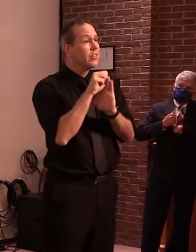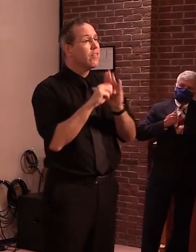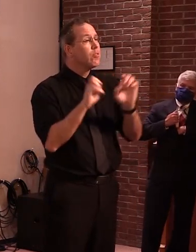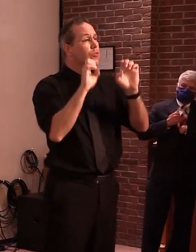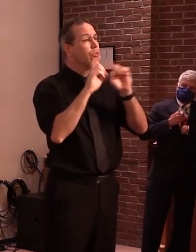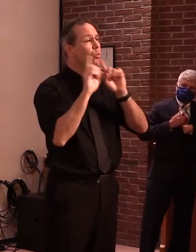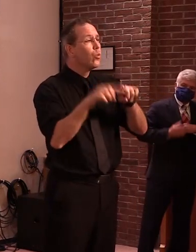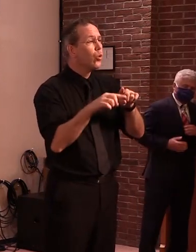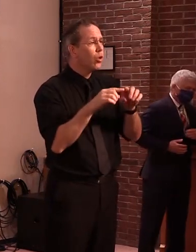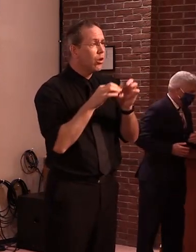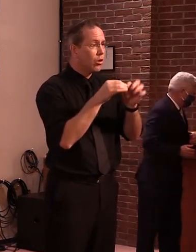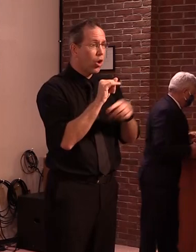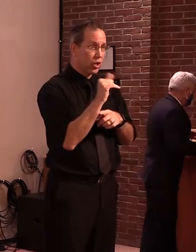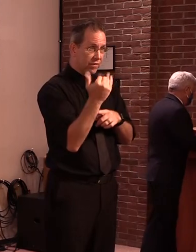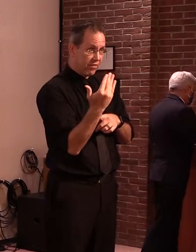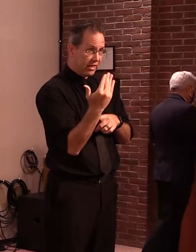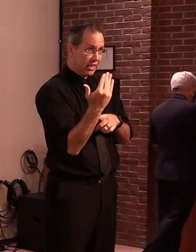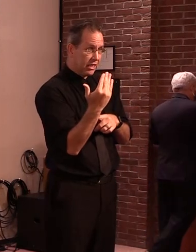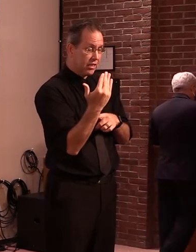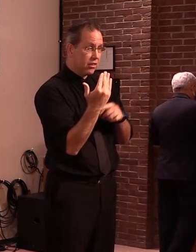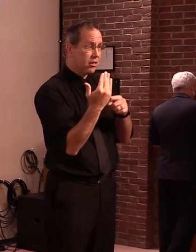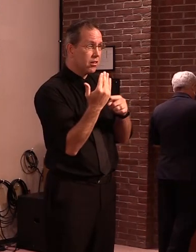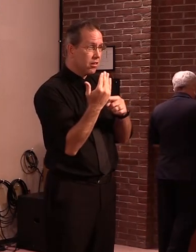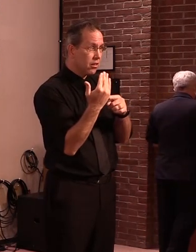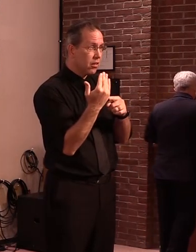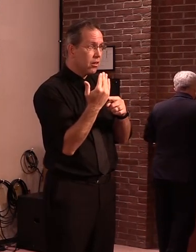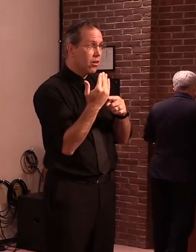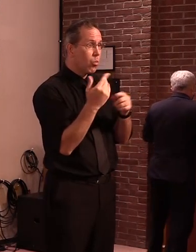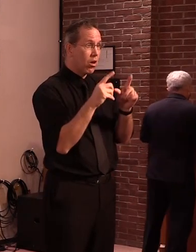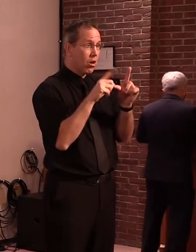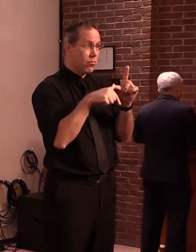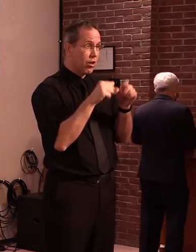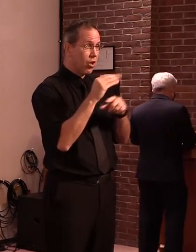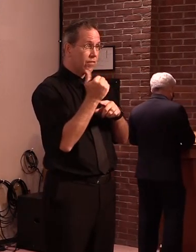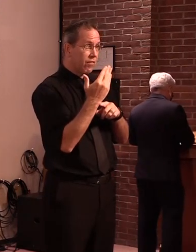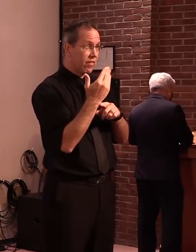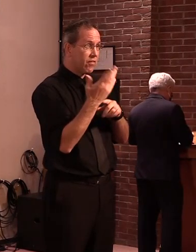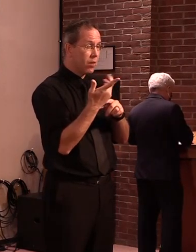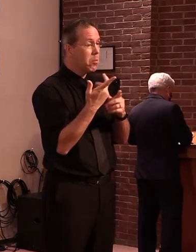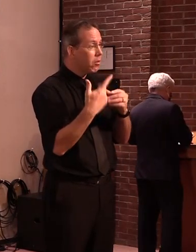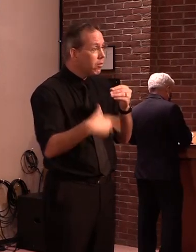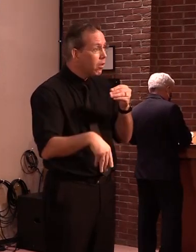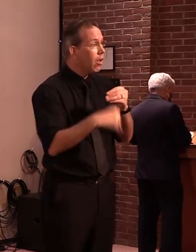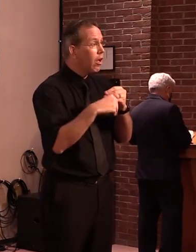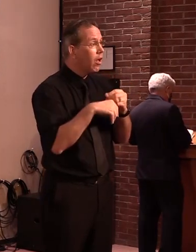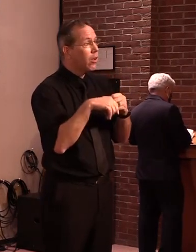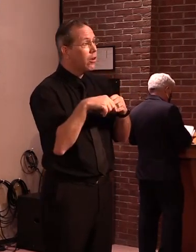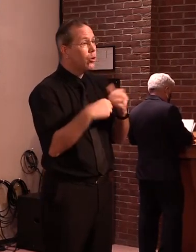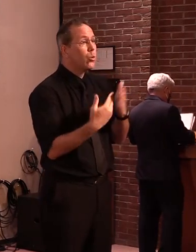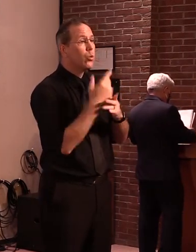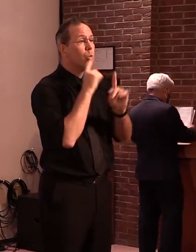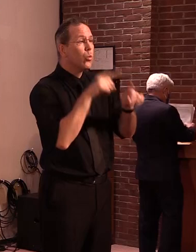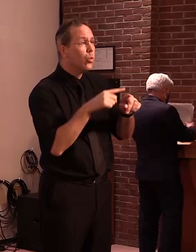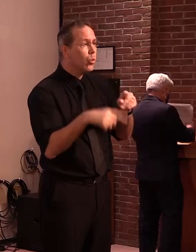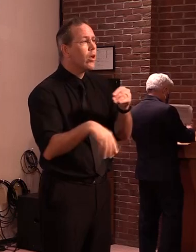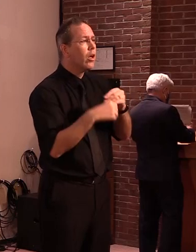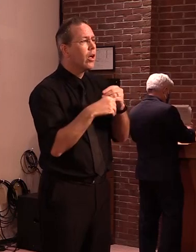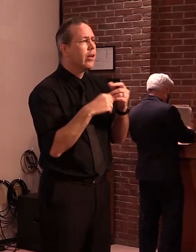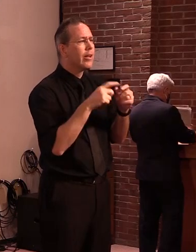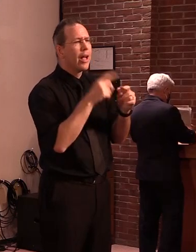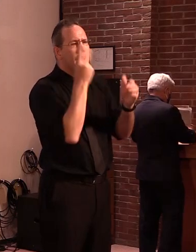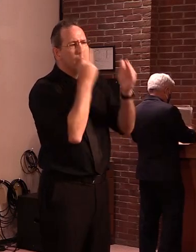let that lapse without a subsequent executive order, you can't forecast it in the